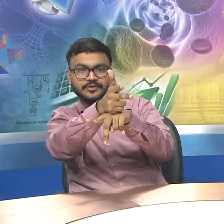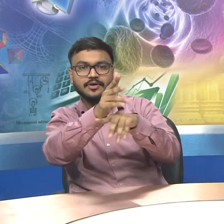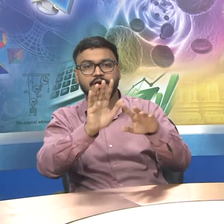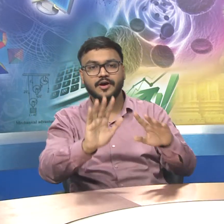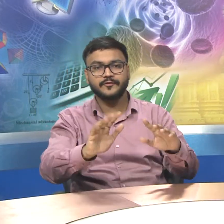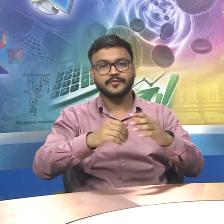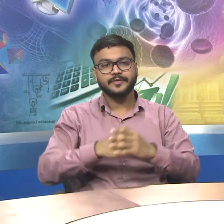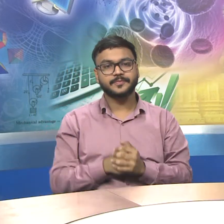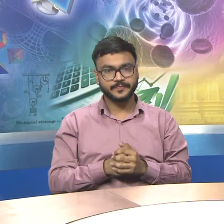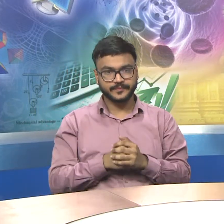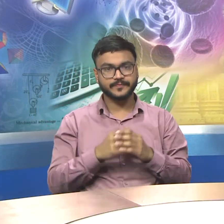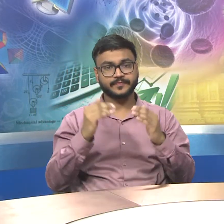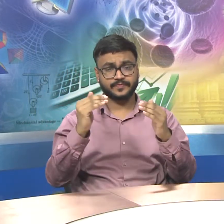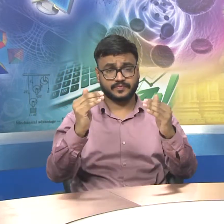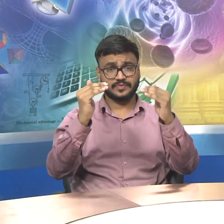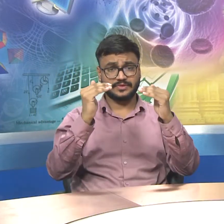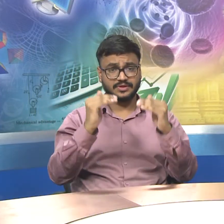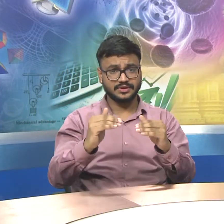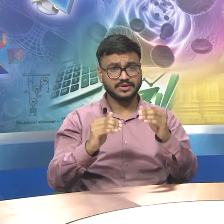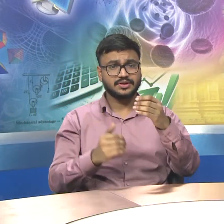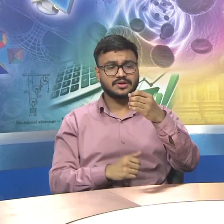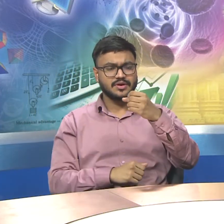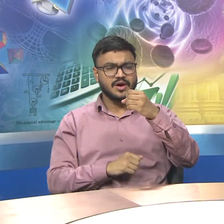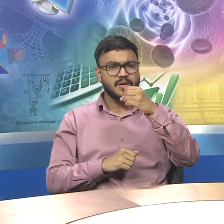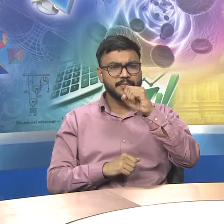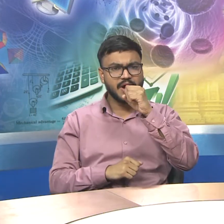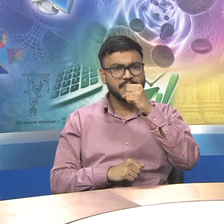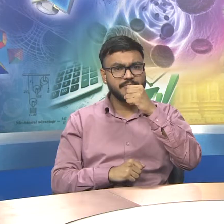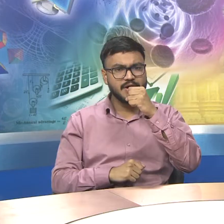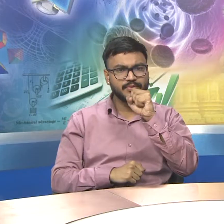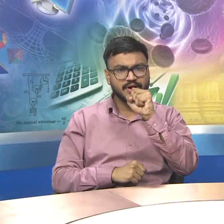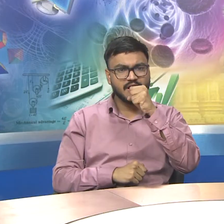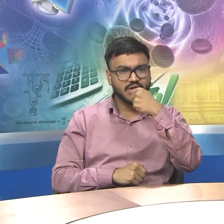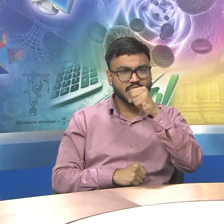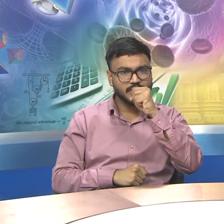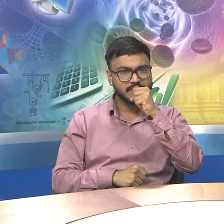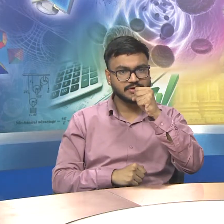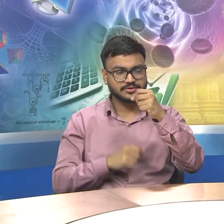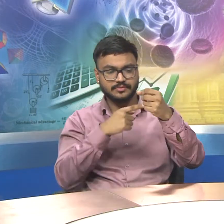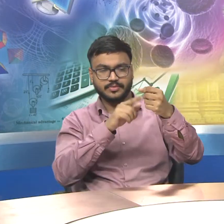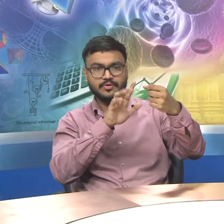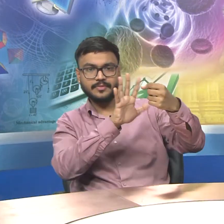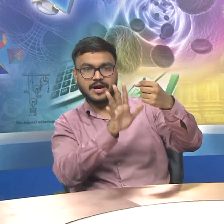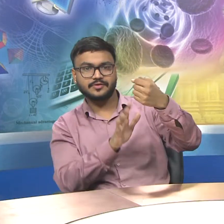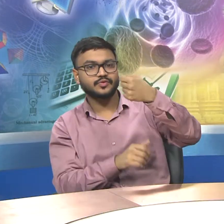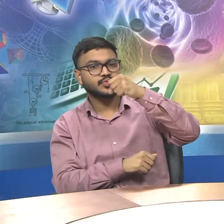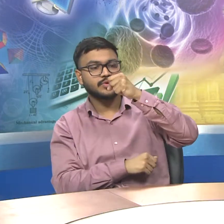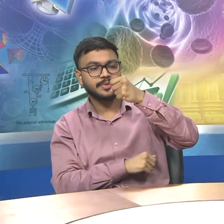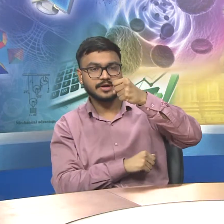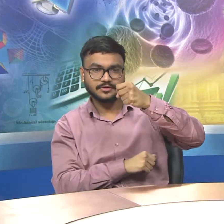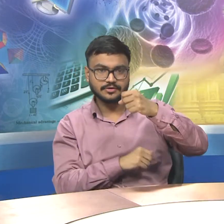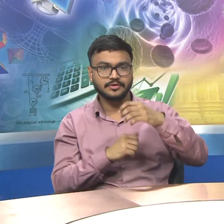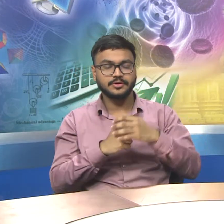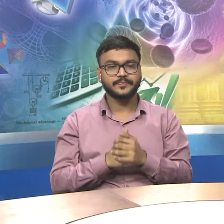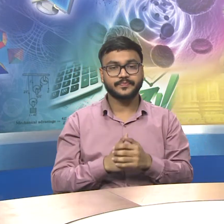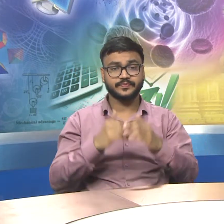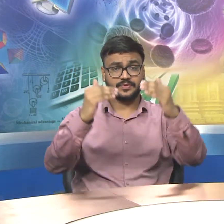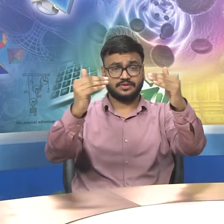At visual, we can see tripod standing on a 3 pole. Next is